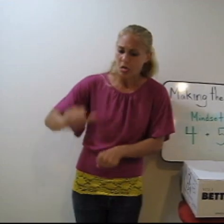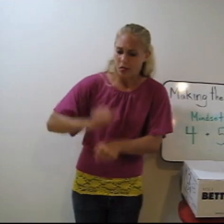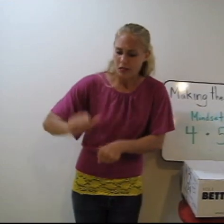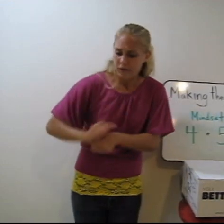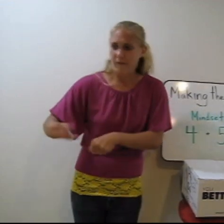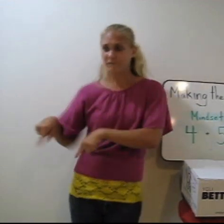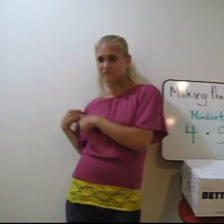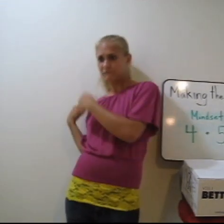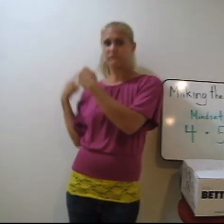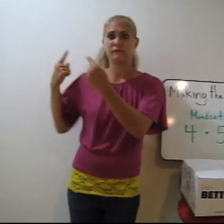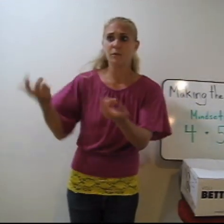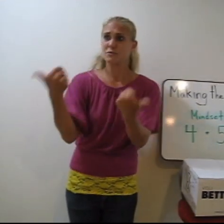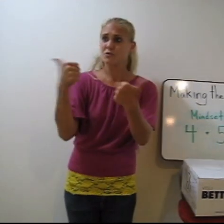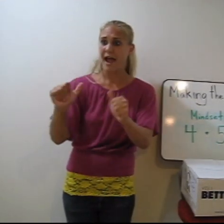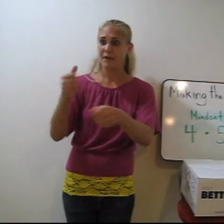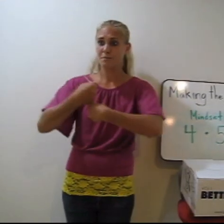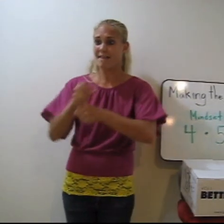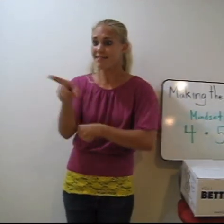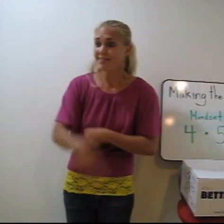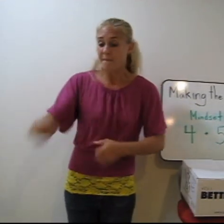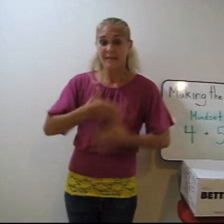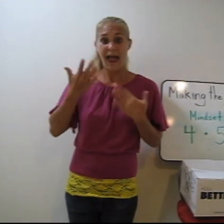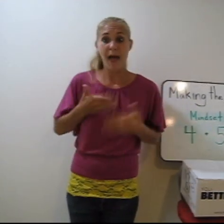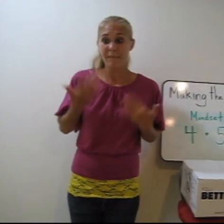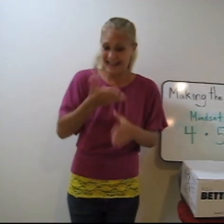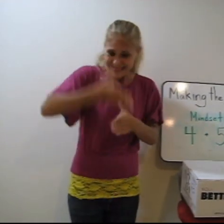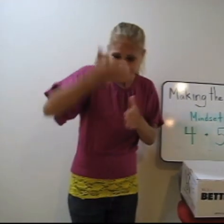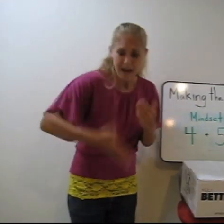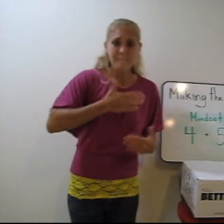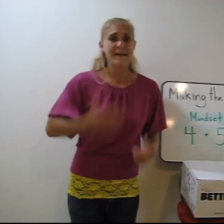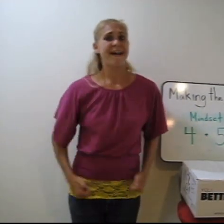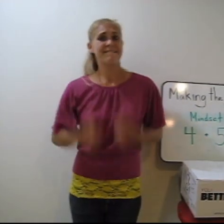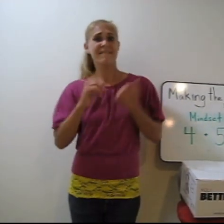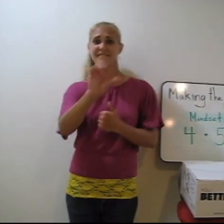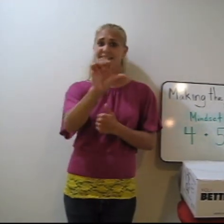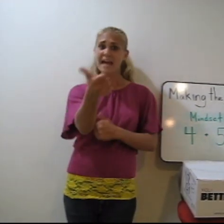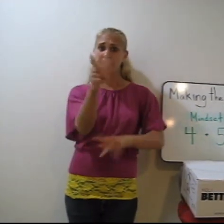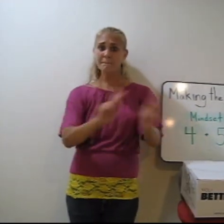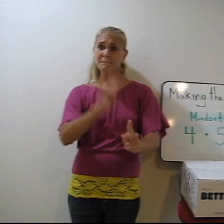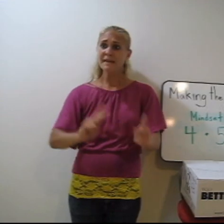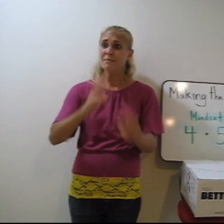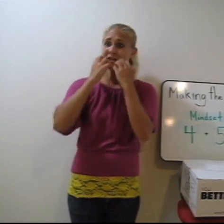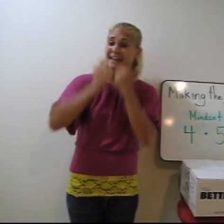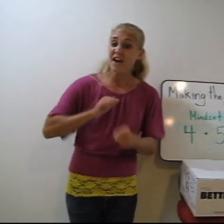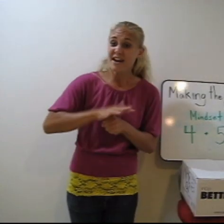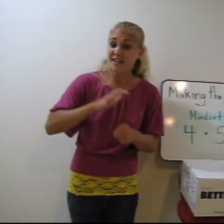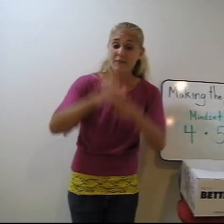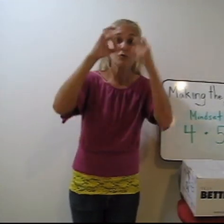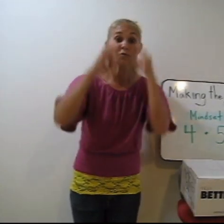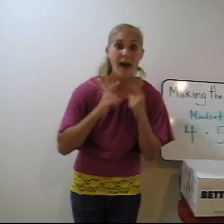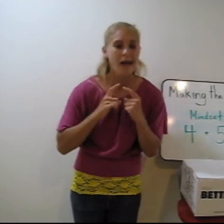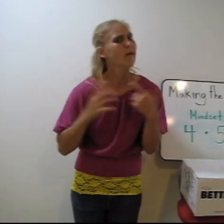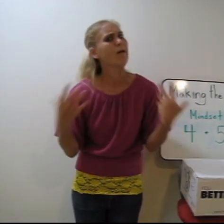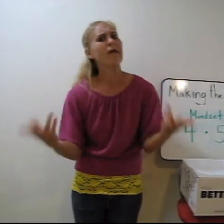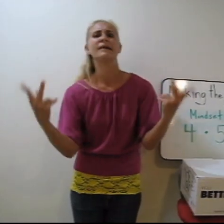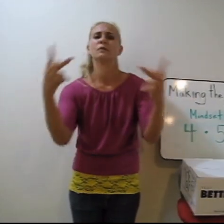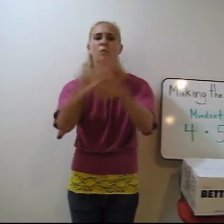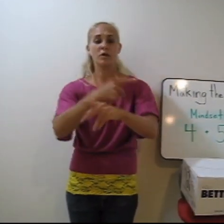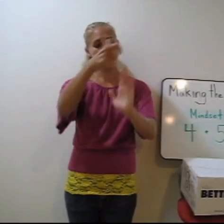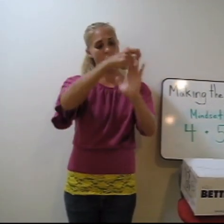please others, and in the end, only 10 people will care enough to cry? It gets worse. The article found out that the number